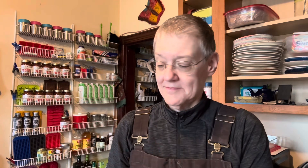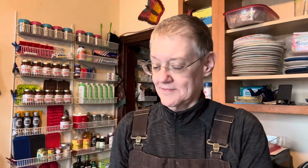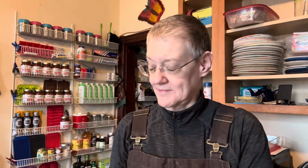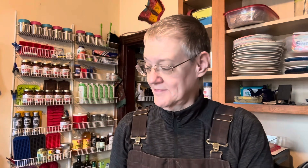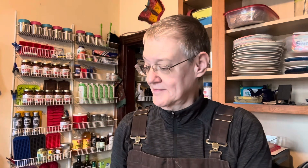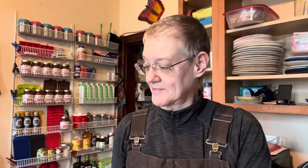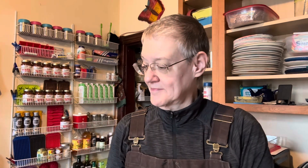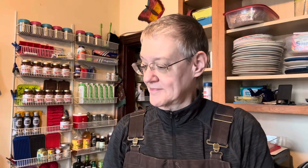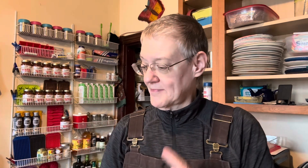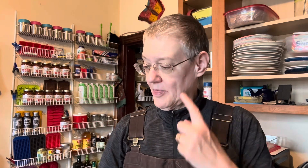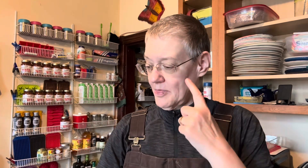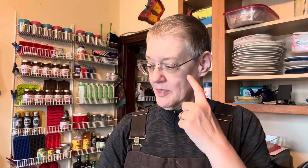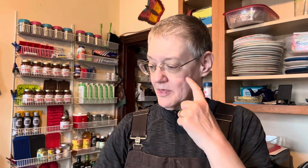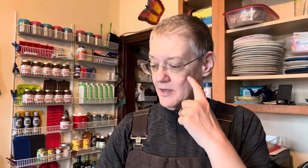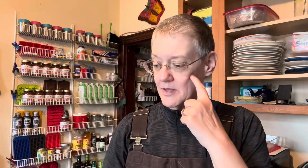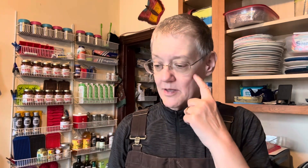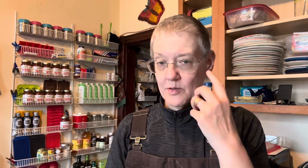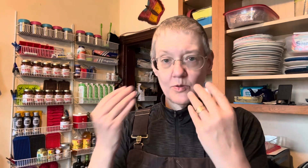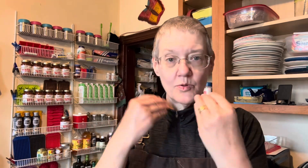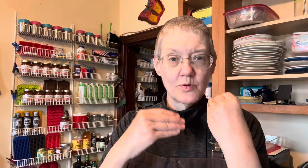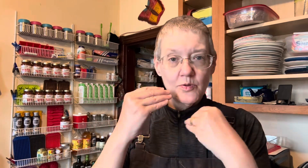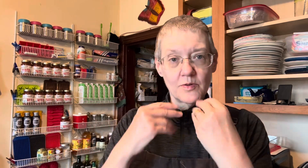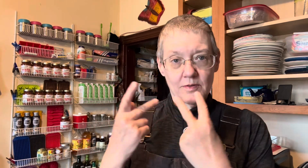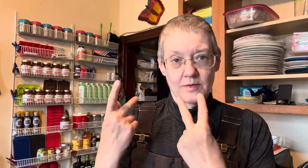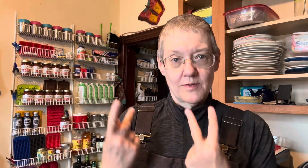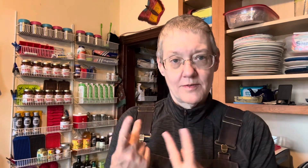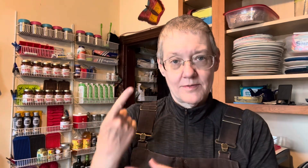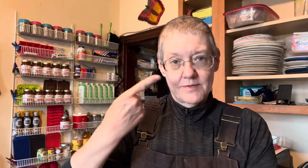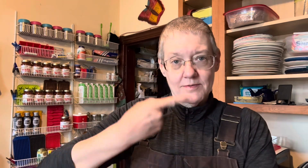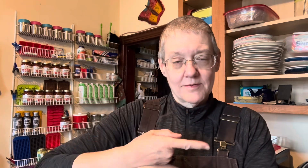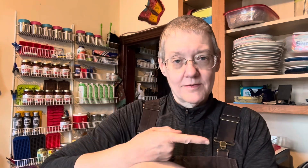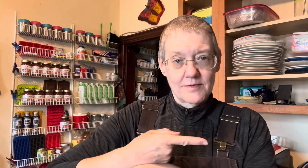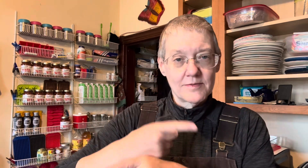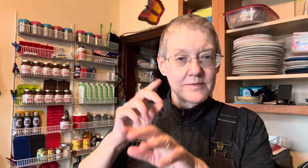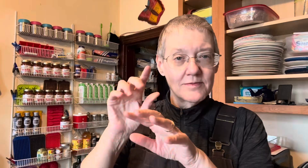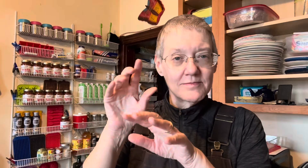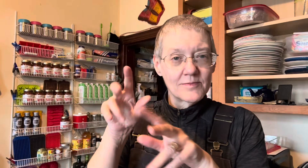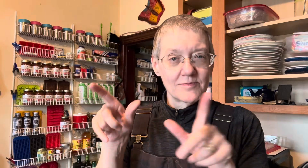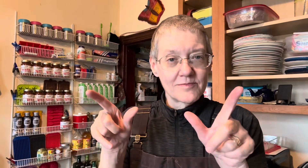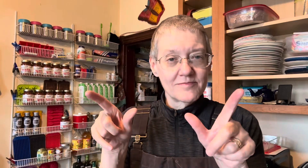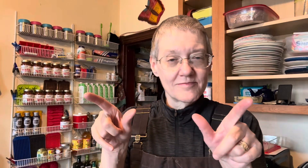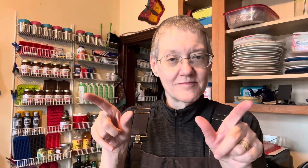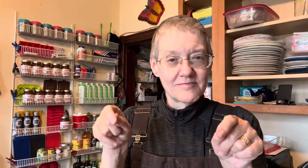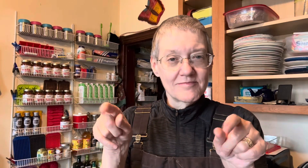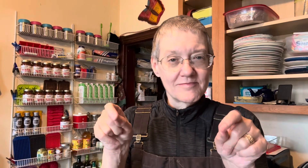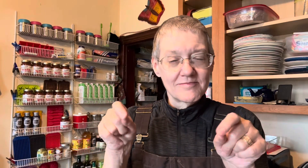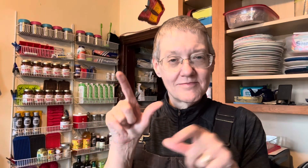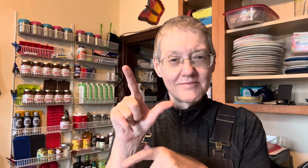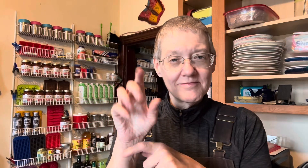I think this is when we had crab legs for Valentine's Day.